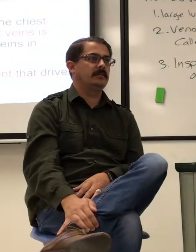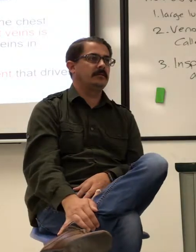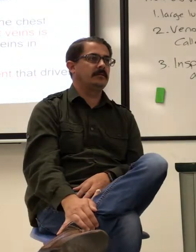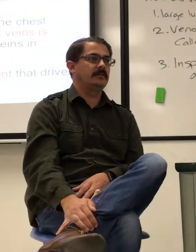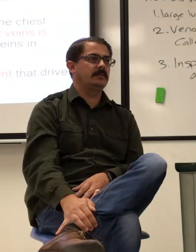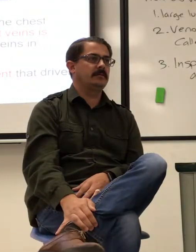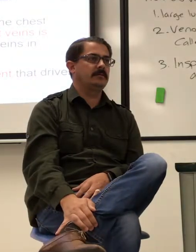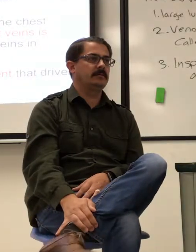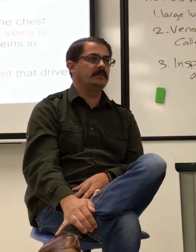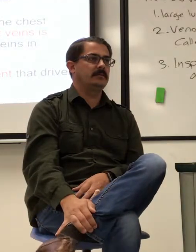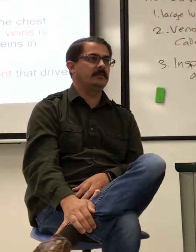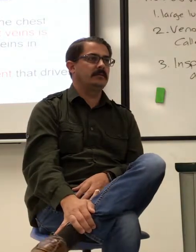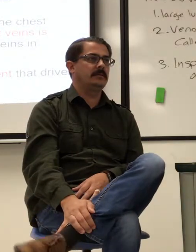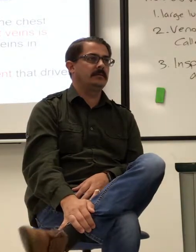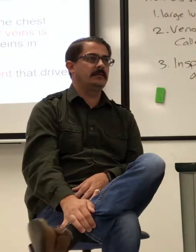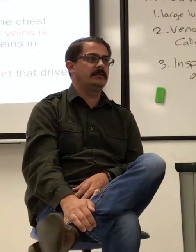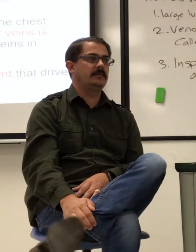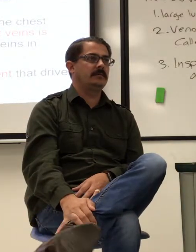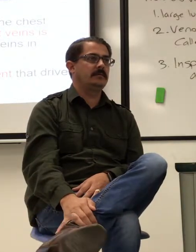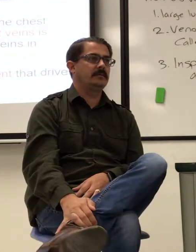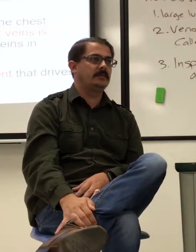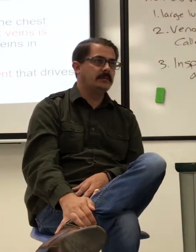pressure gradient